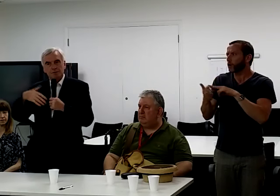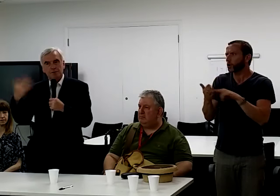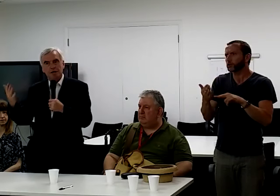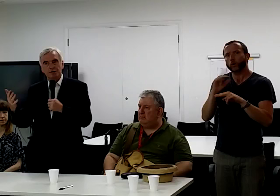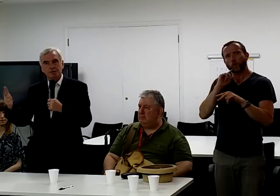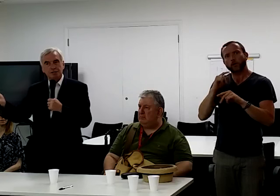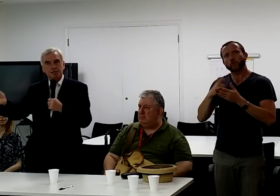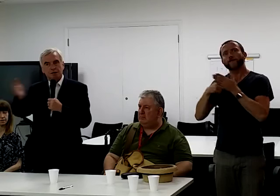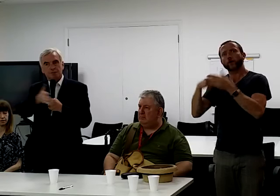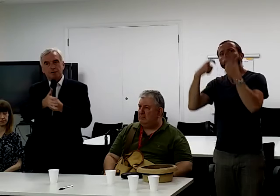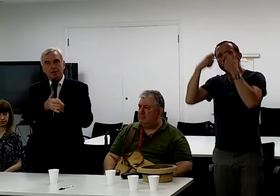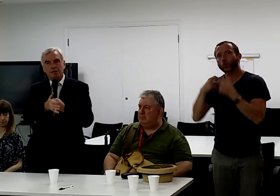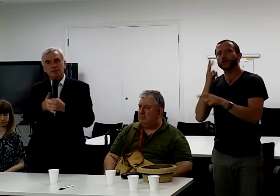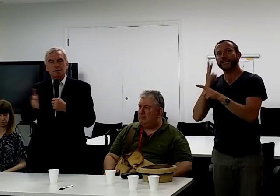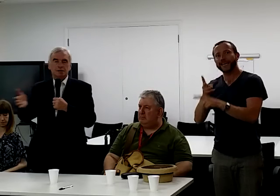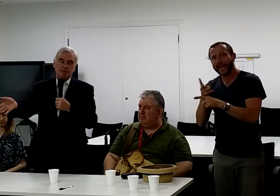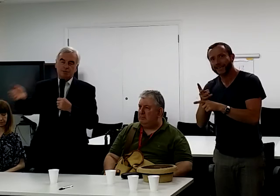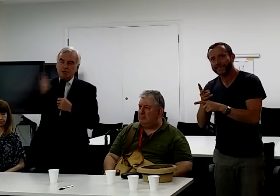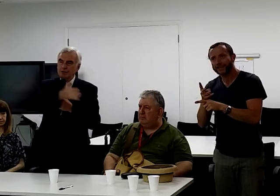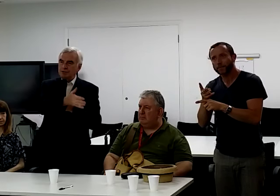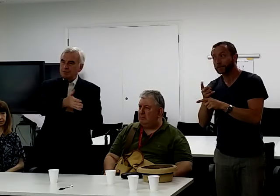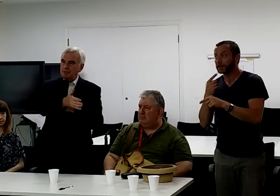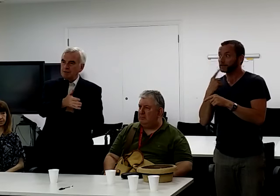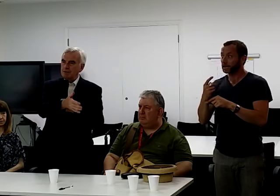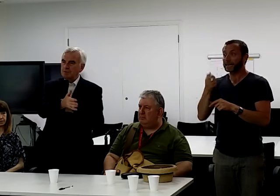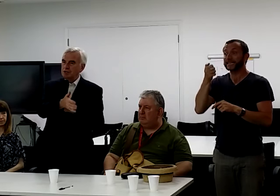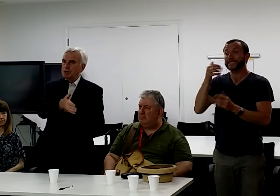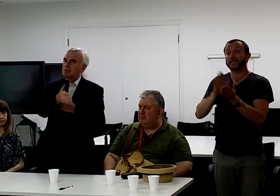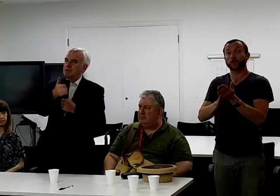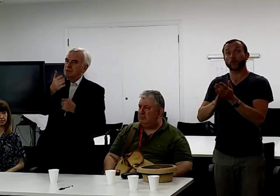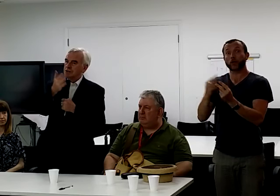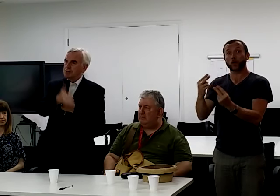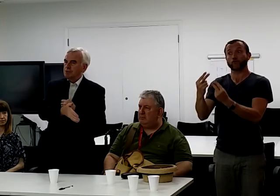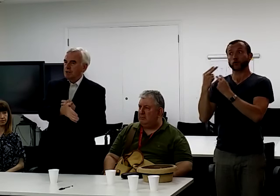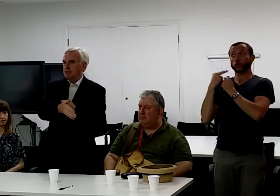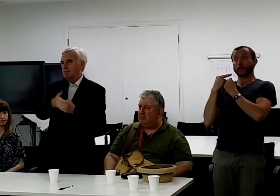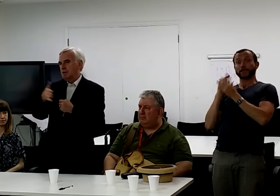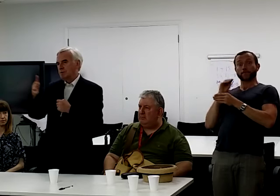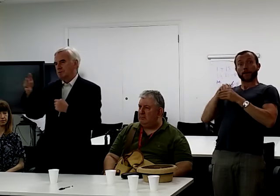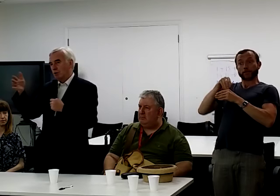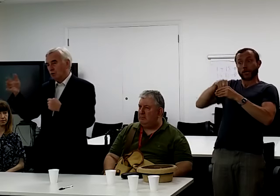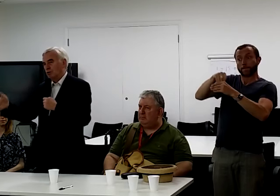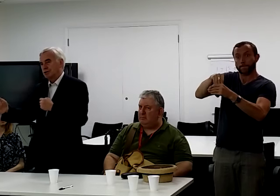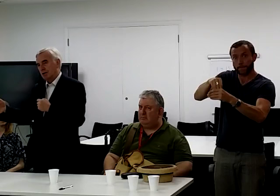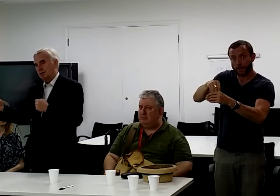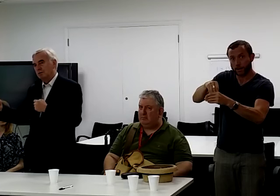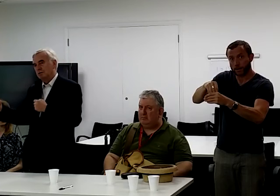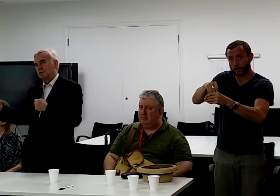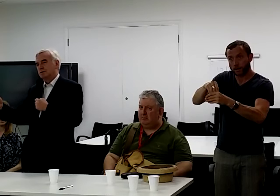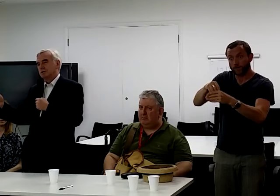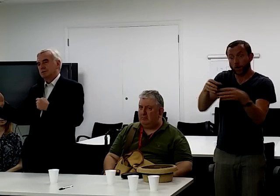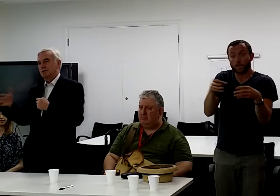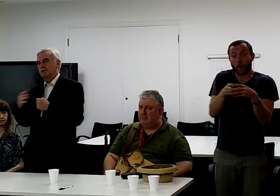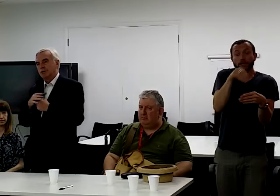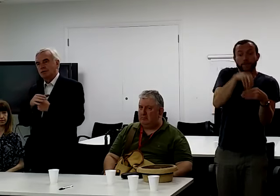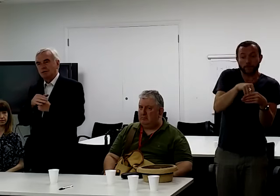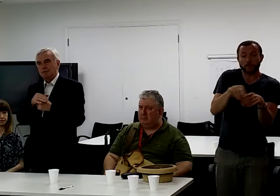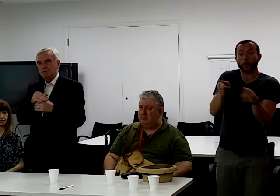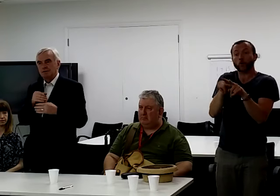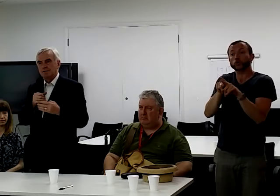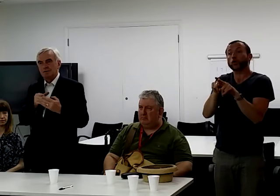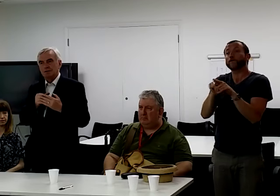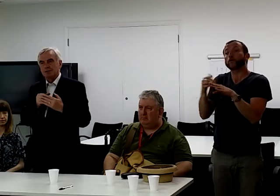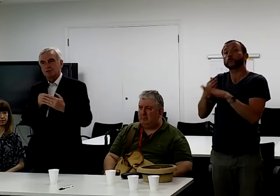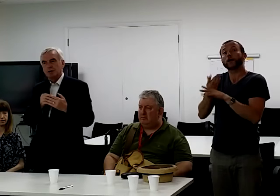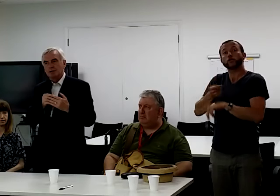court as well. But they've applied the 6-month ban, the 6-month retrospective membership, not just to party members, but also to